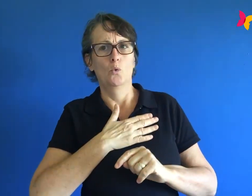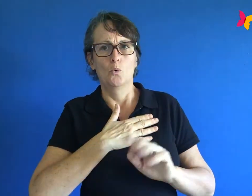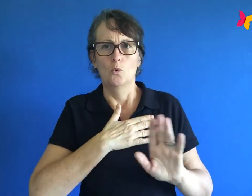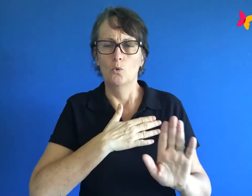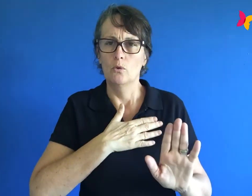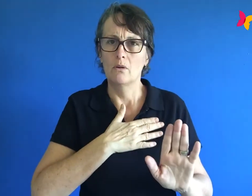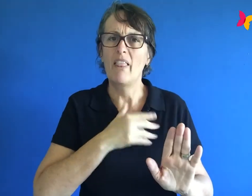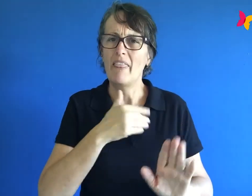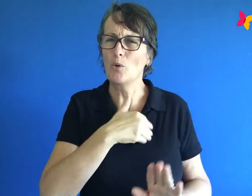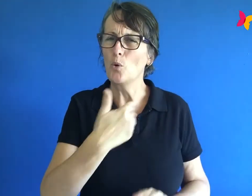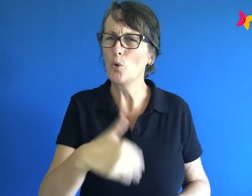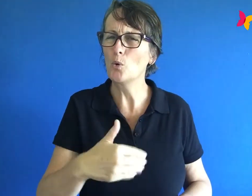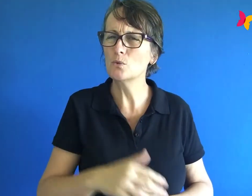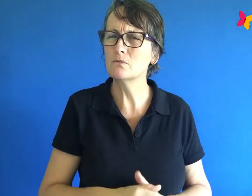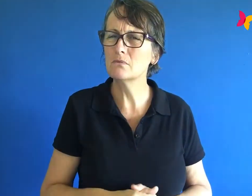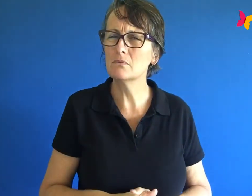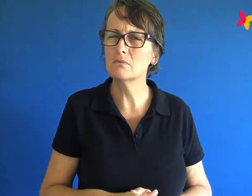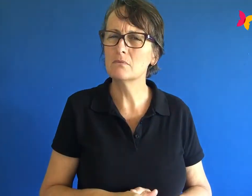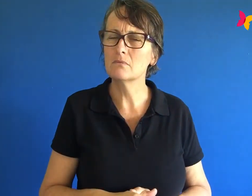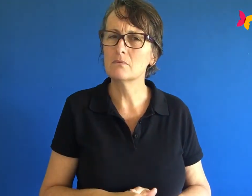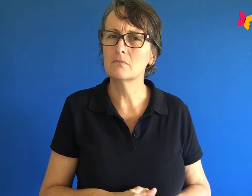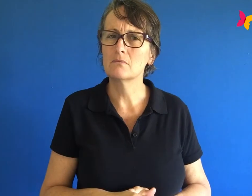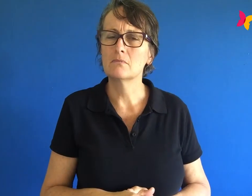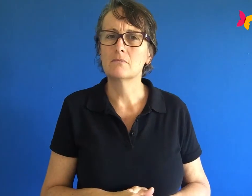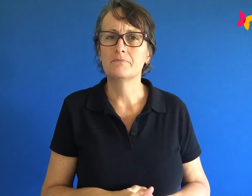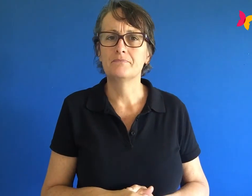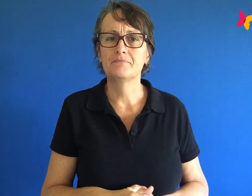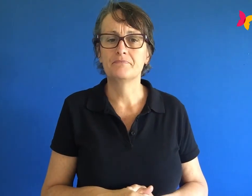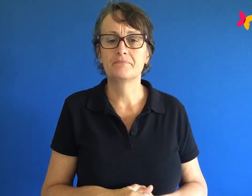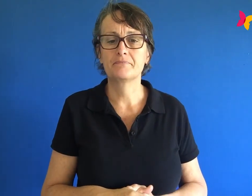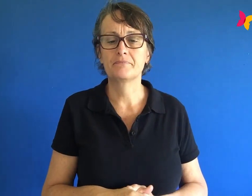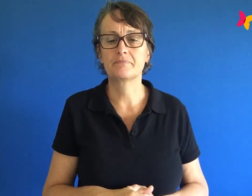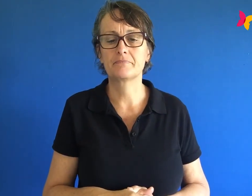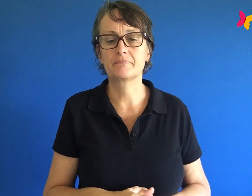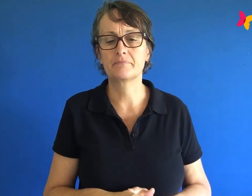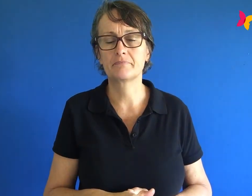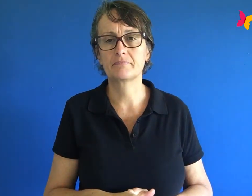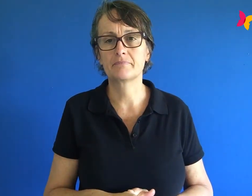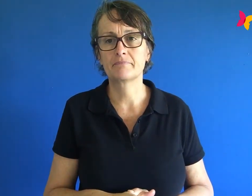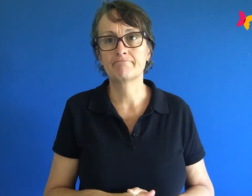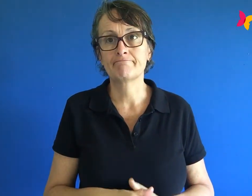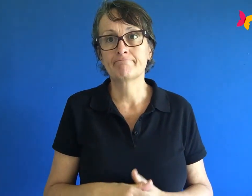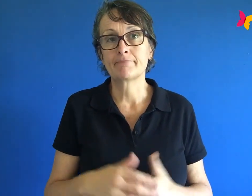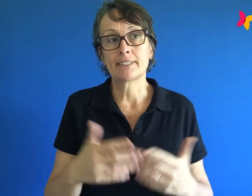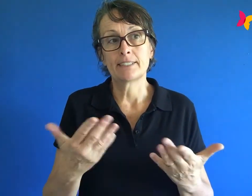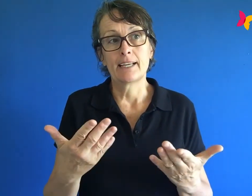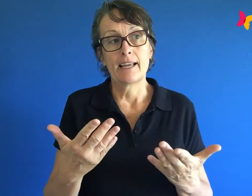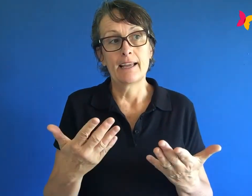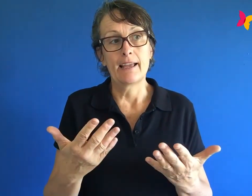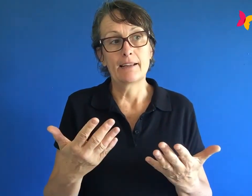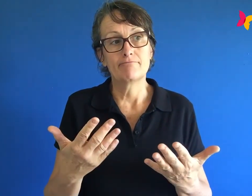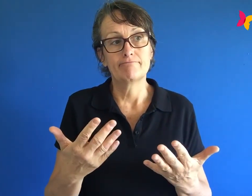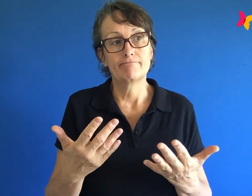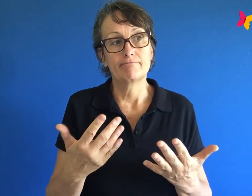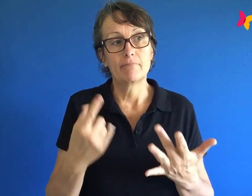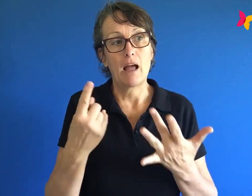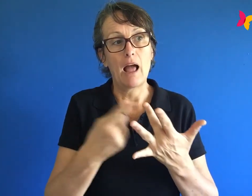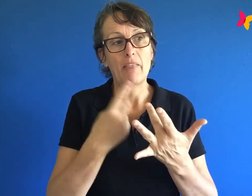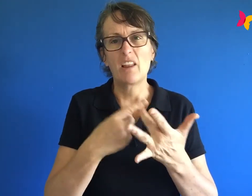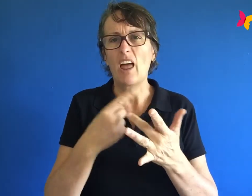That hurts. The exclusion. How do you mean exclusion? Over the years,